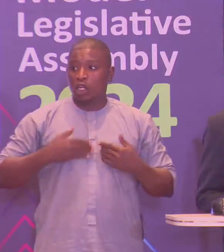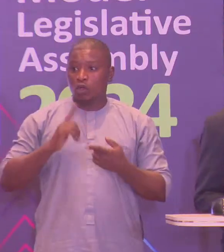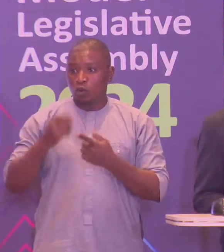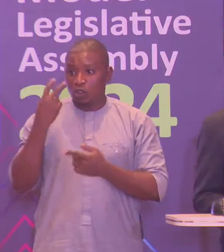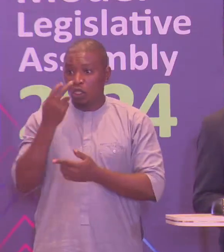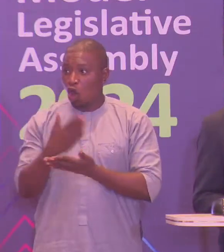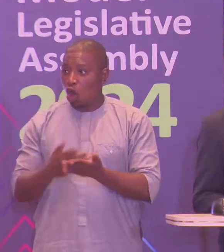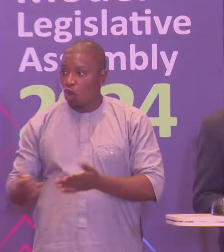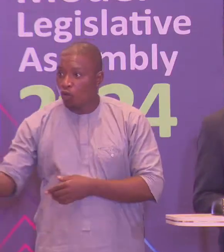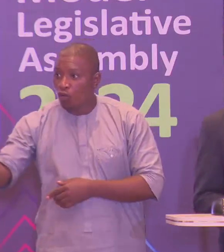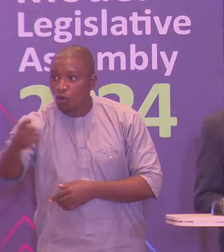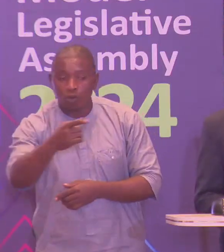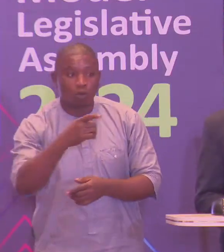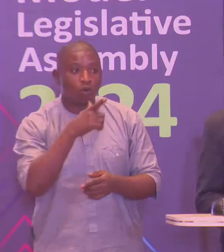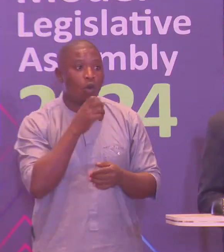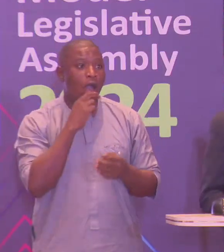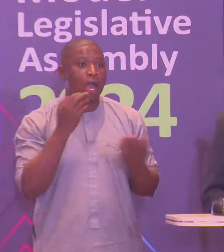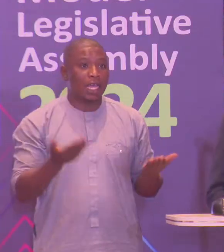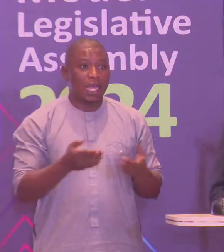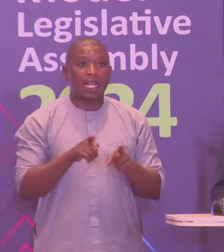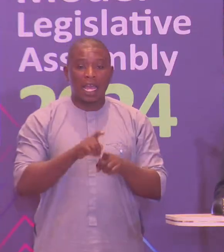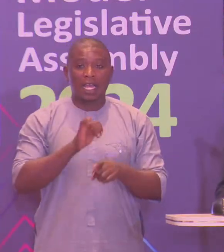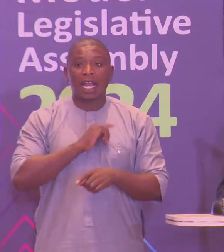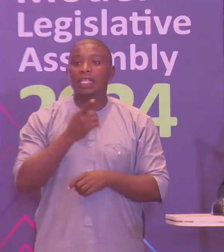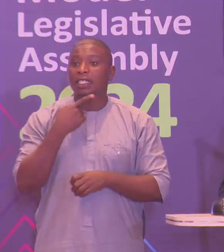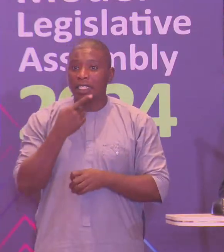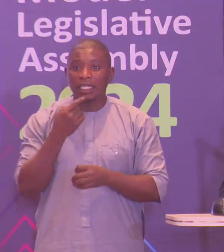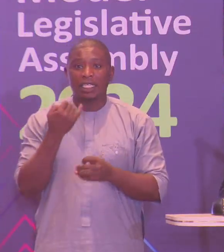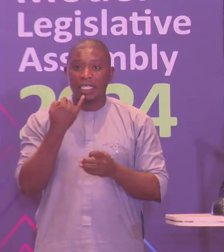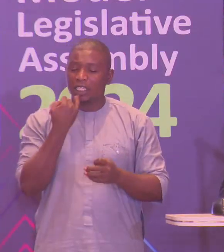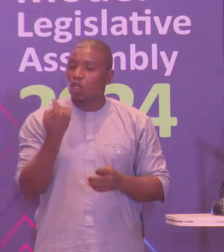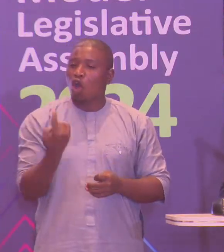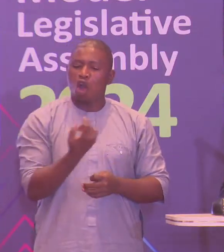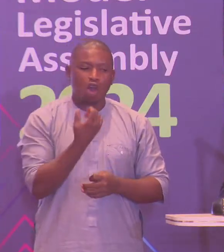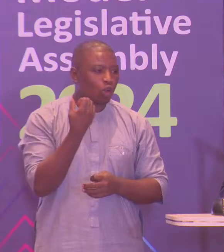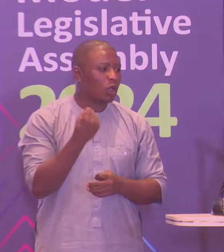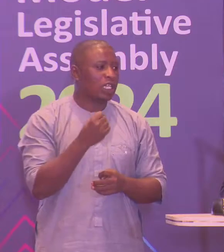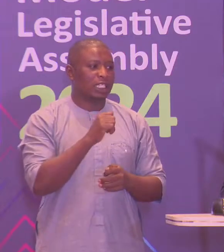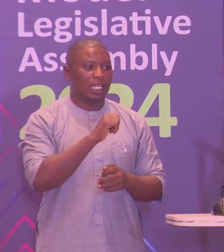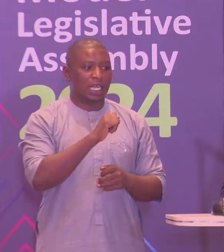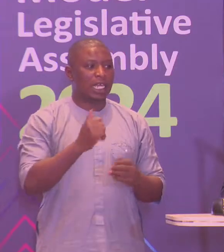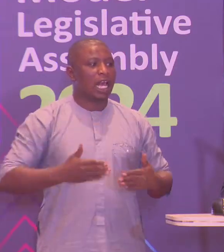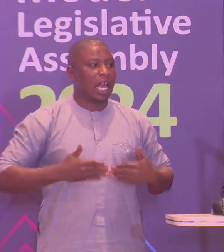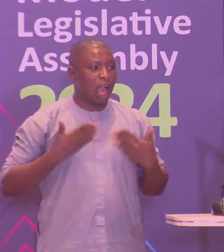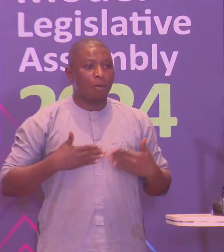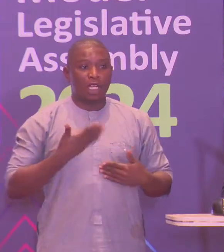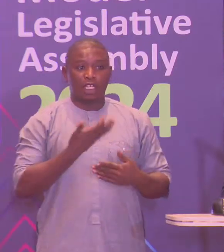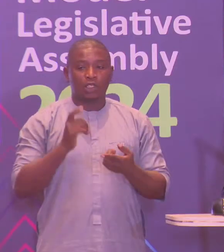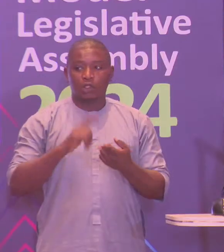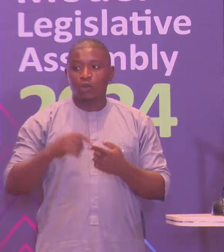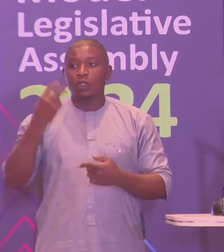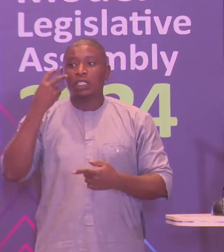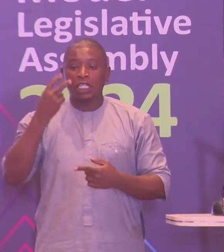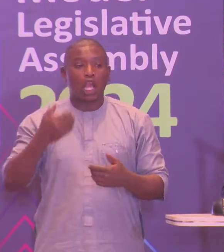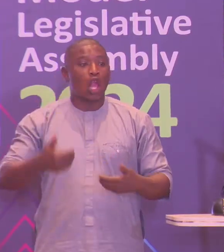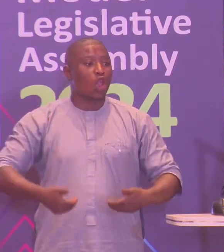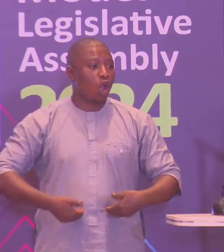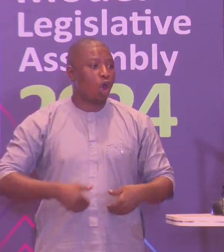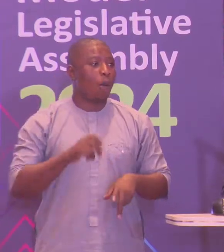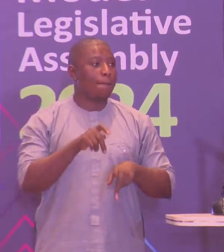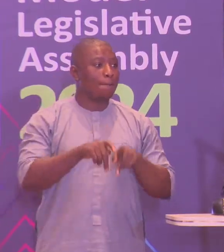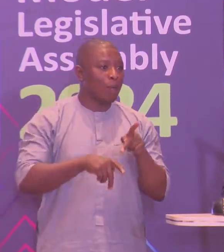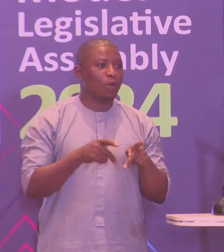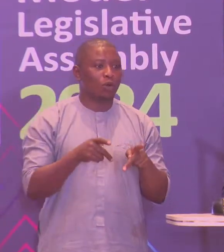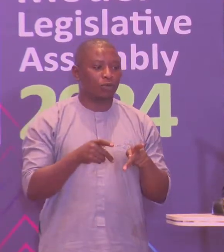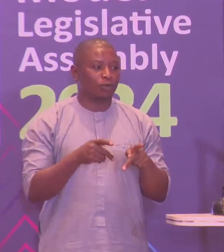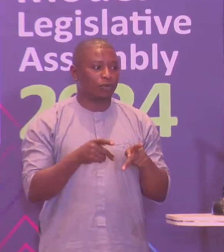here. Like I say, it's always a delight to see young people step